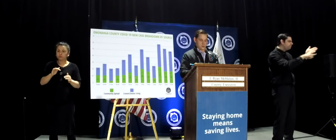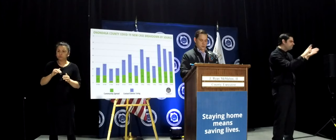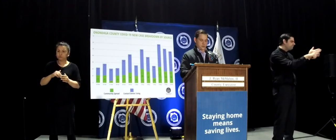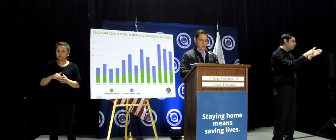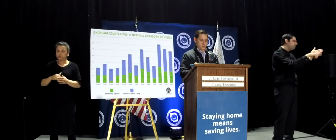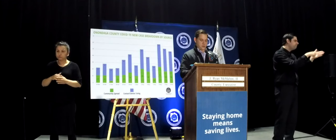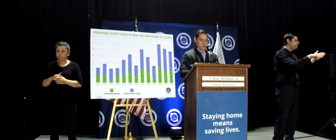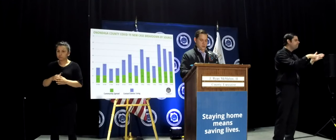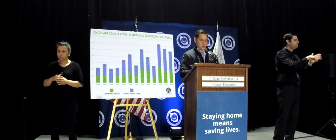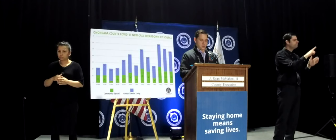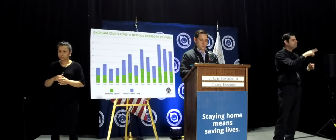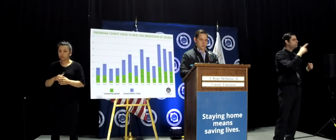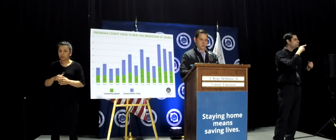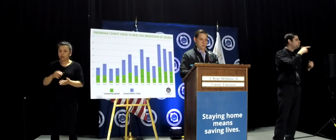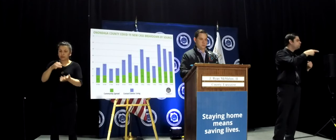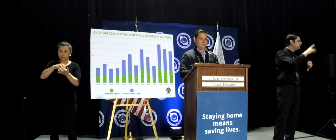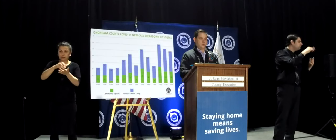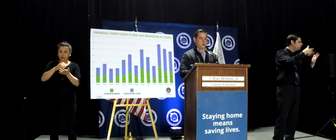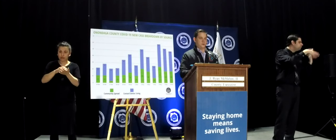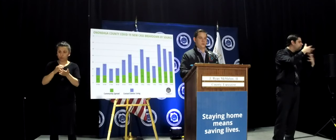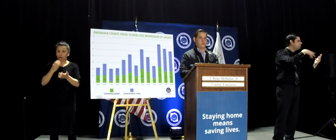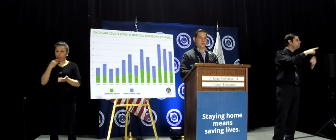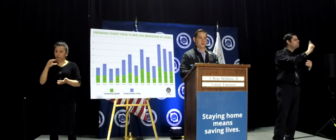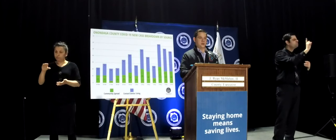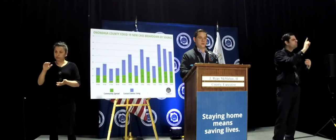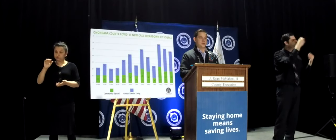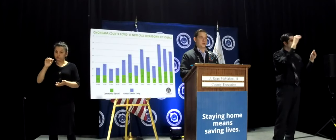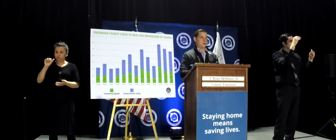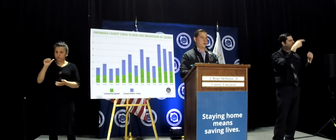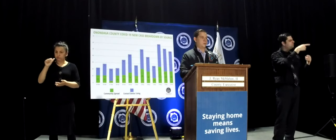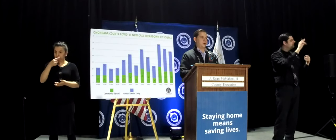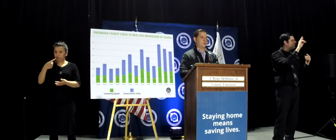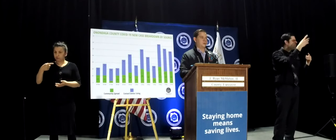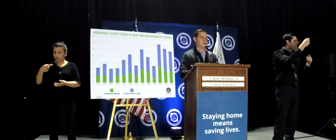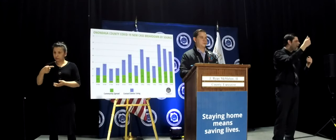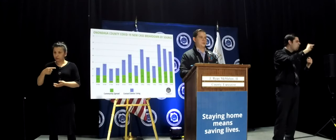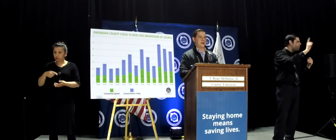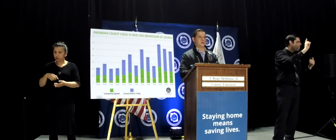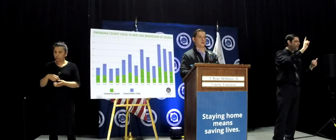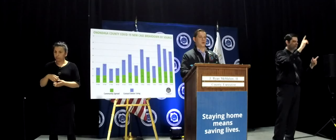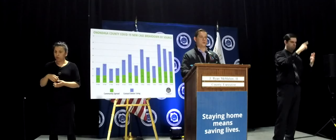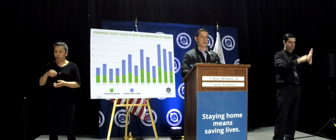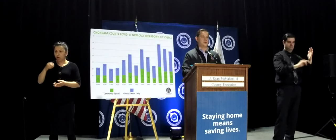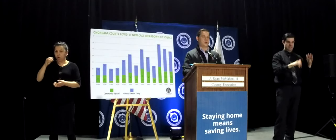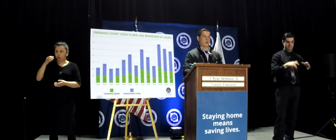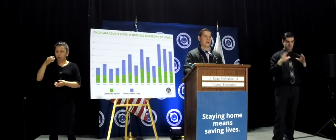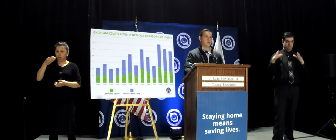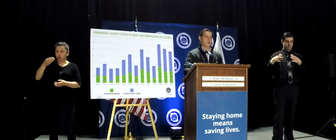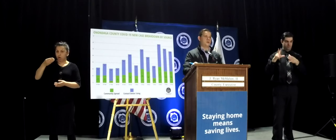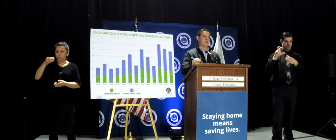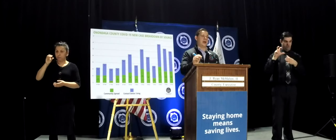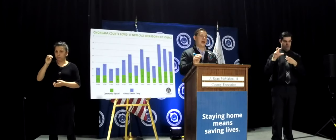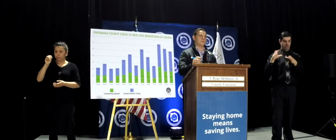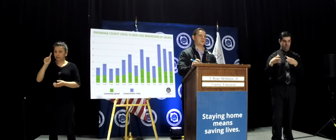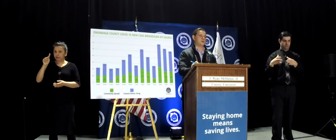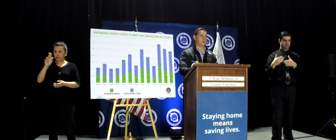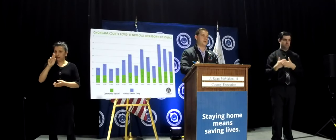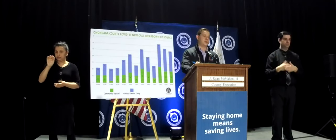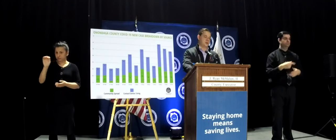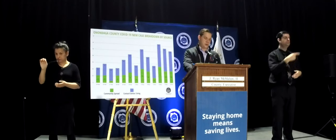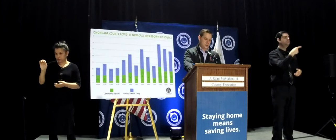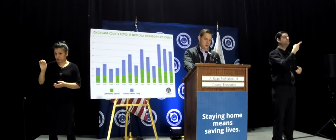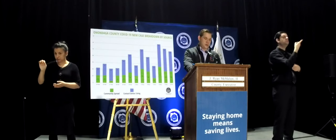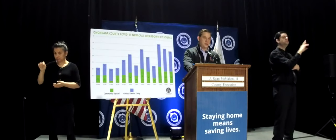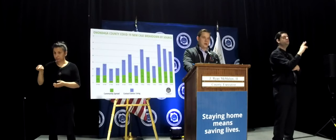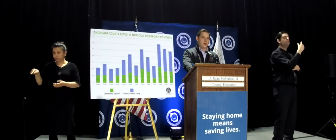and certainly for all of you who didn't know this, I know you all probably knew this, but Dr. Gupta is a graduate of Johns Hopkins